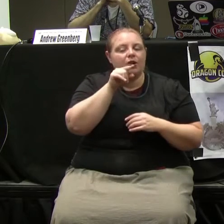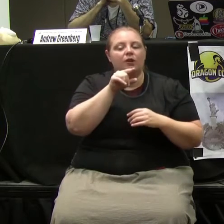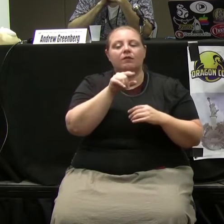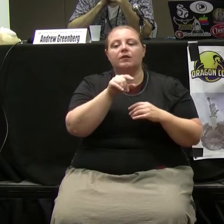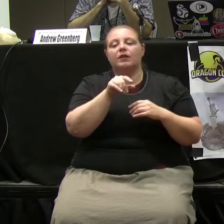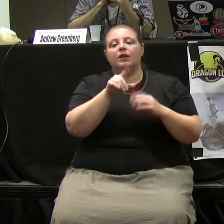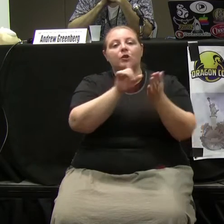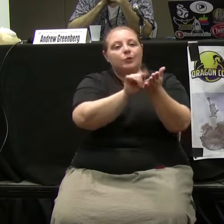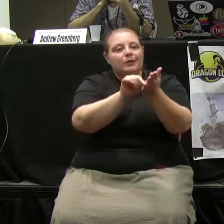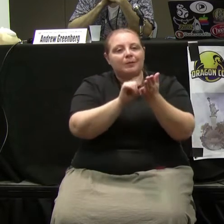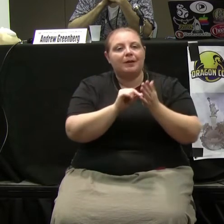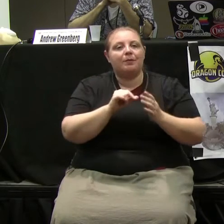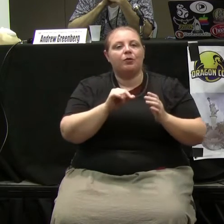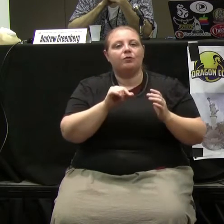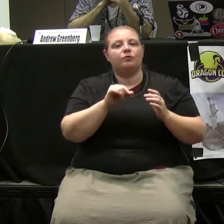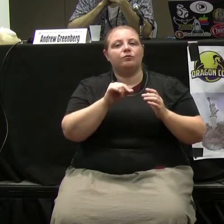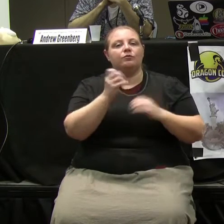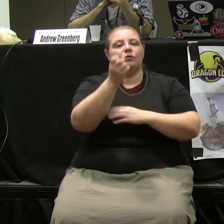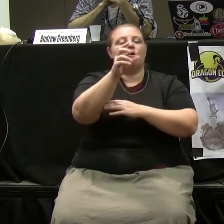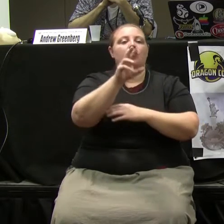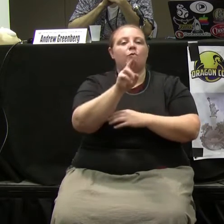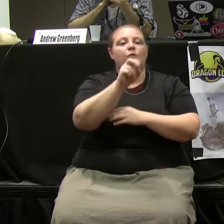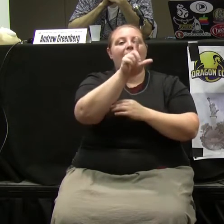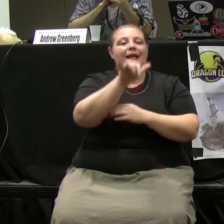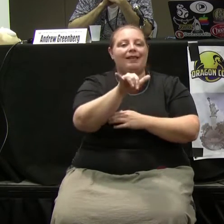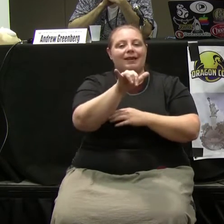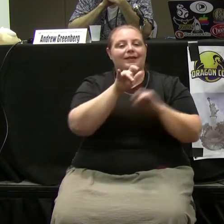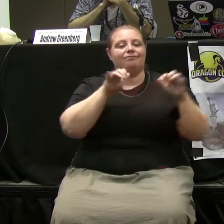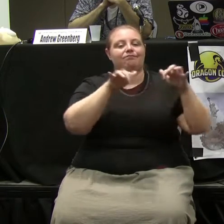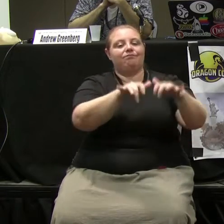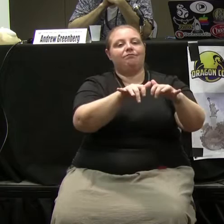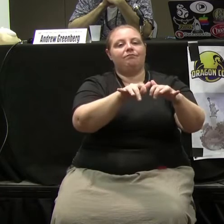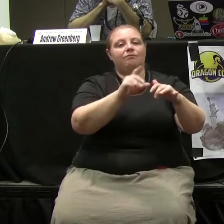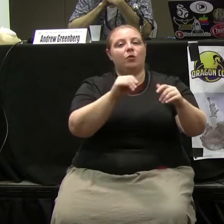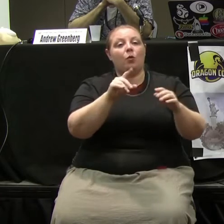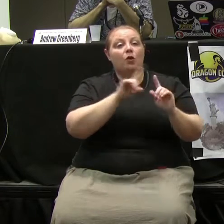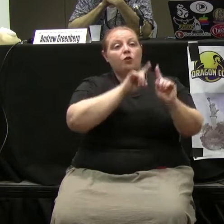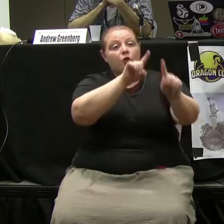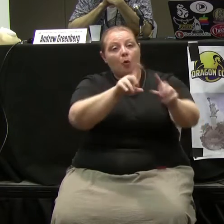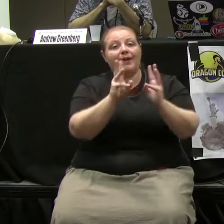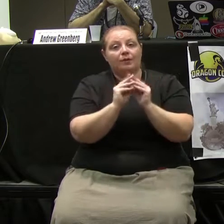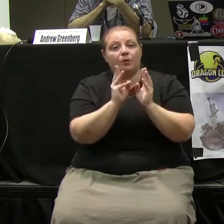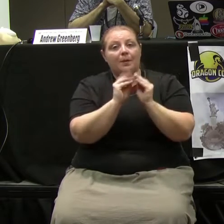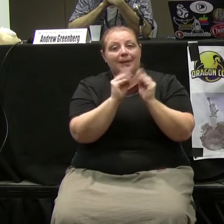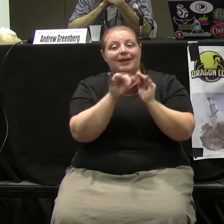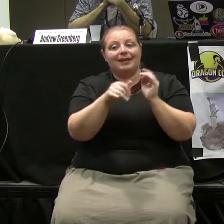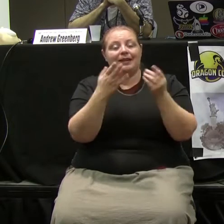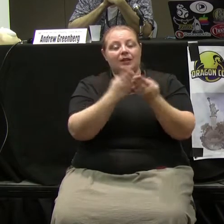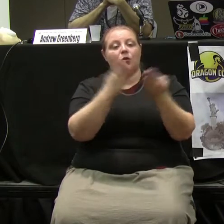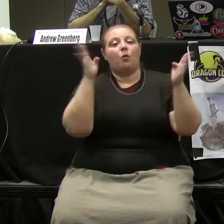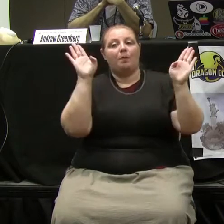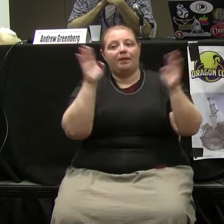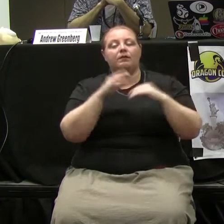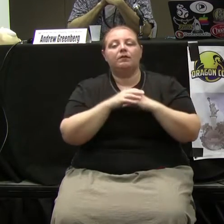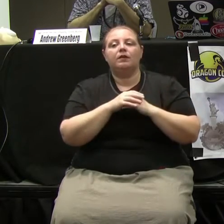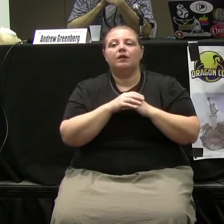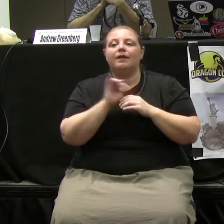outside the state capitol, or packing a public meeting or hearing. Those are great things that get people